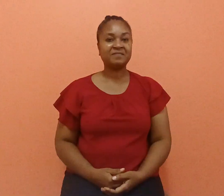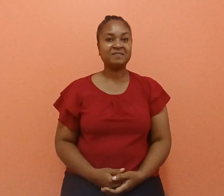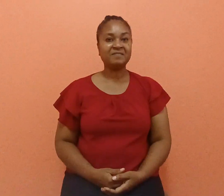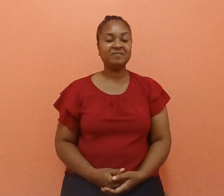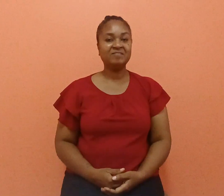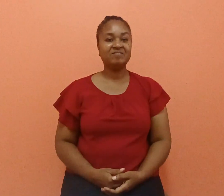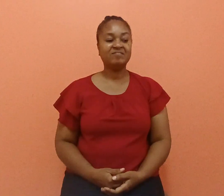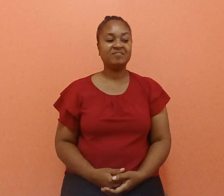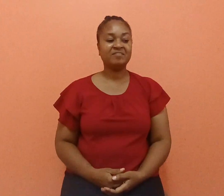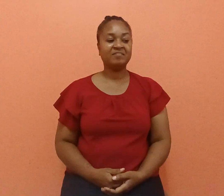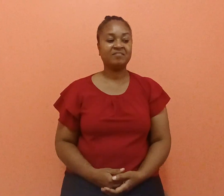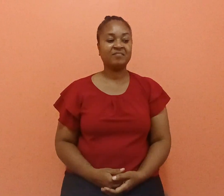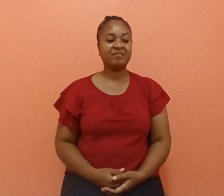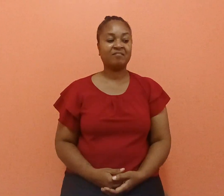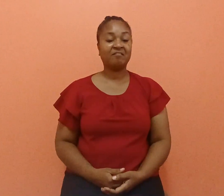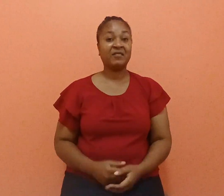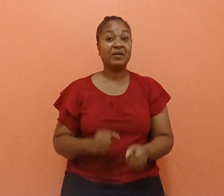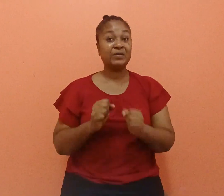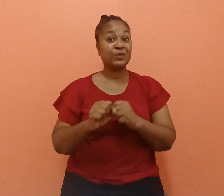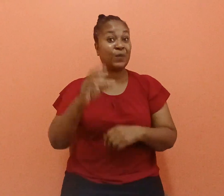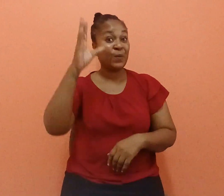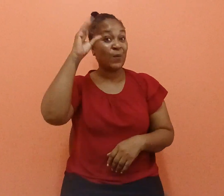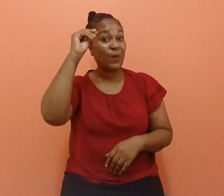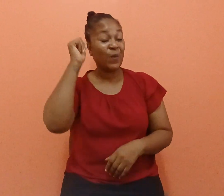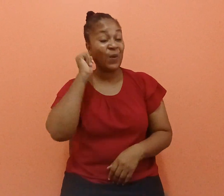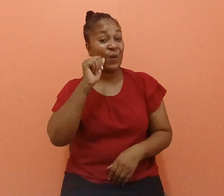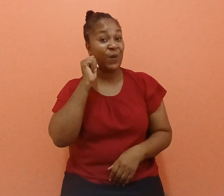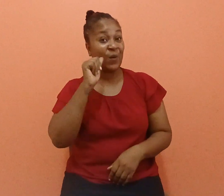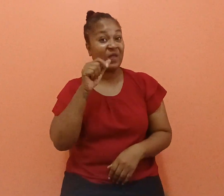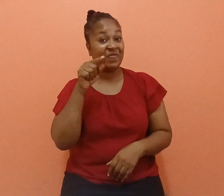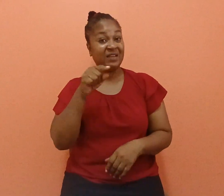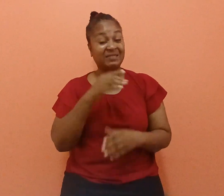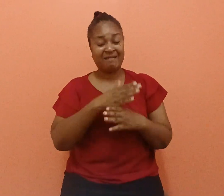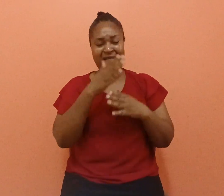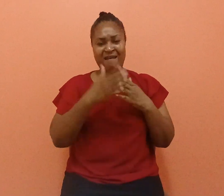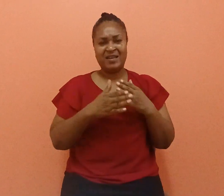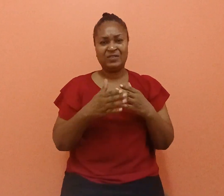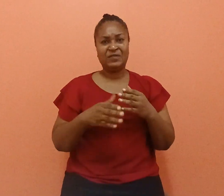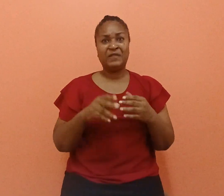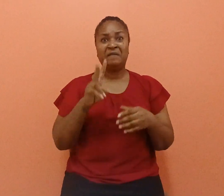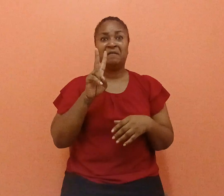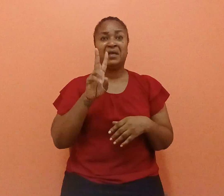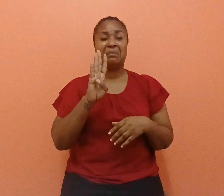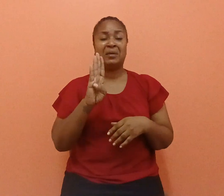So, boys and girls, this is the end of our Vacation Bible School.